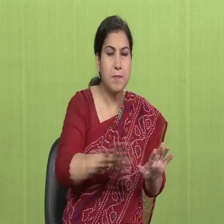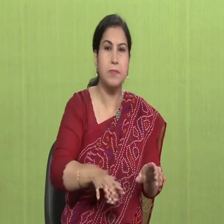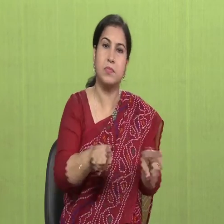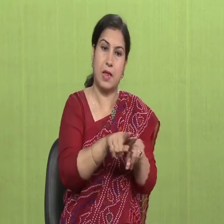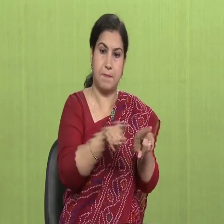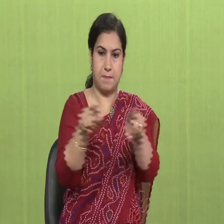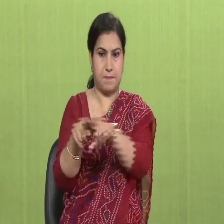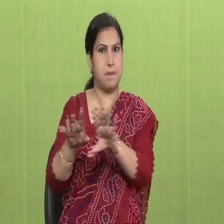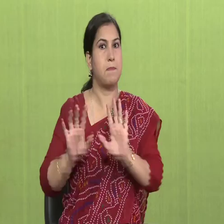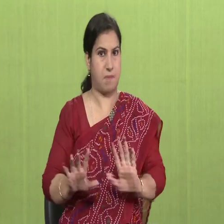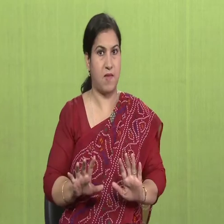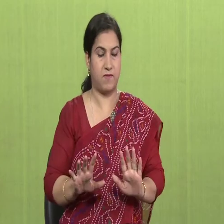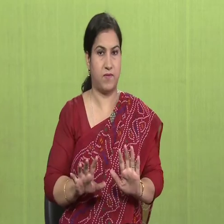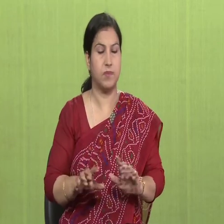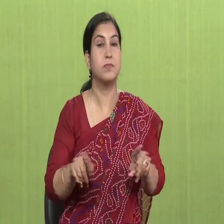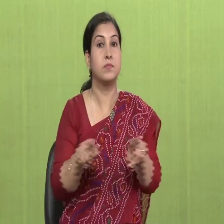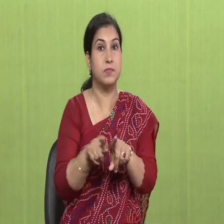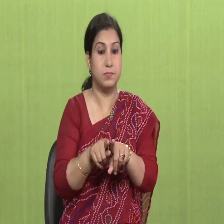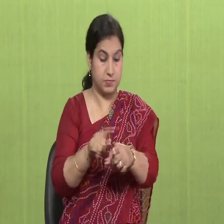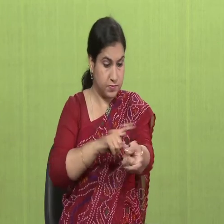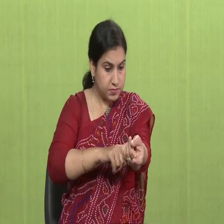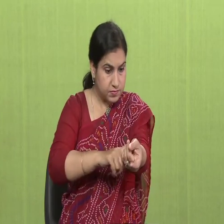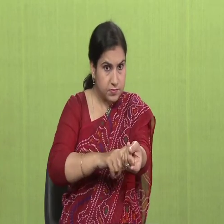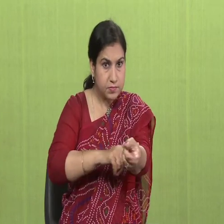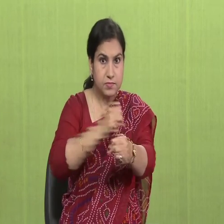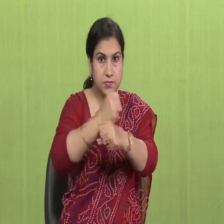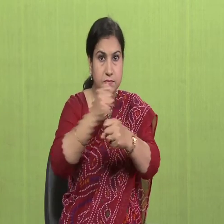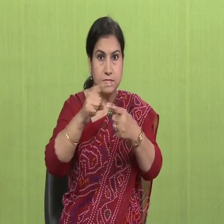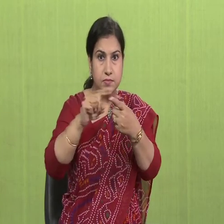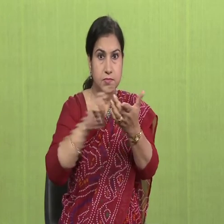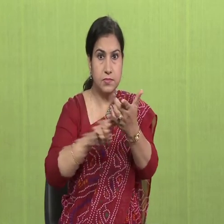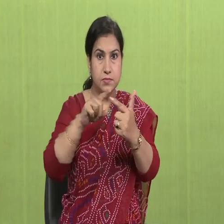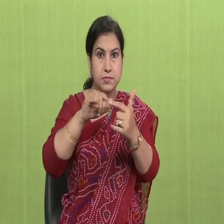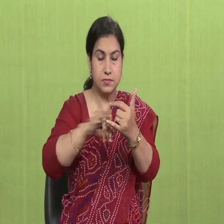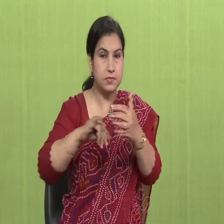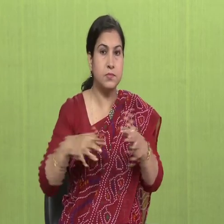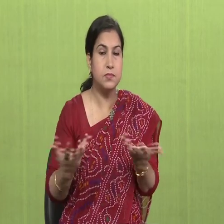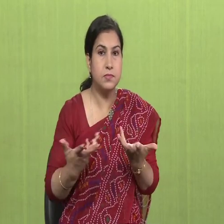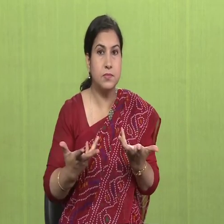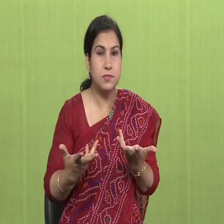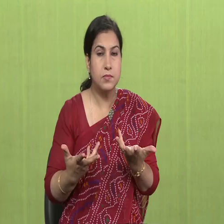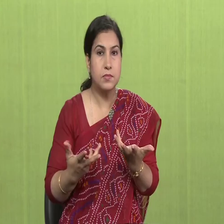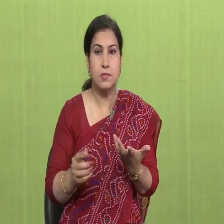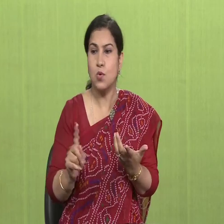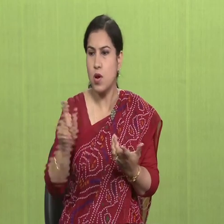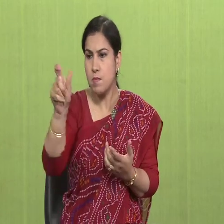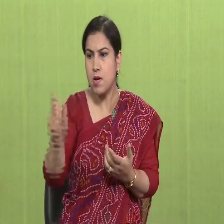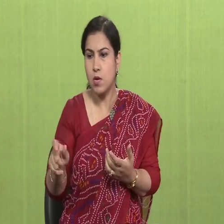similar, and genes control the characteristics of particular species.